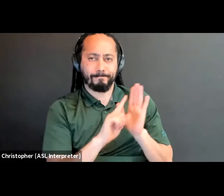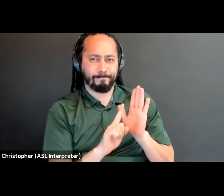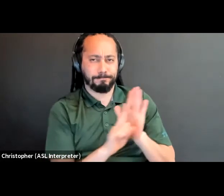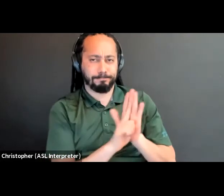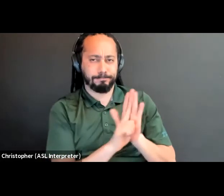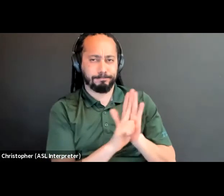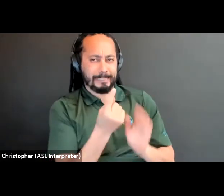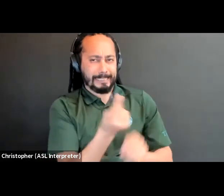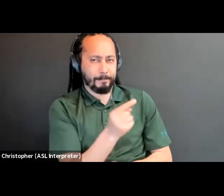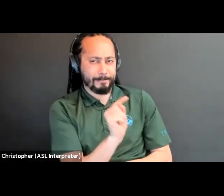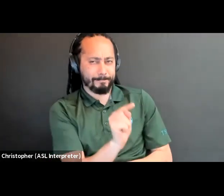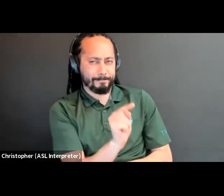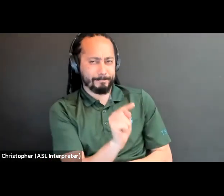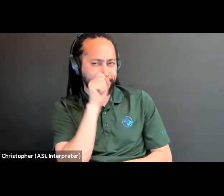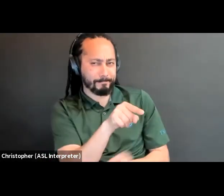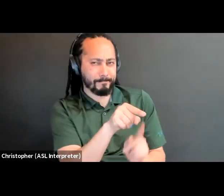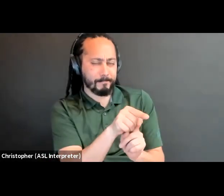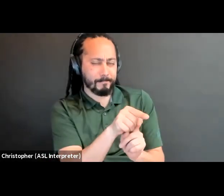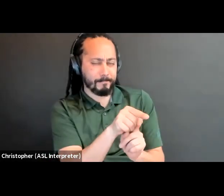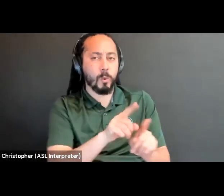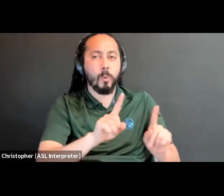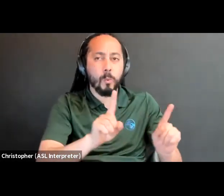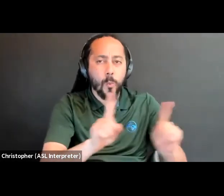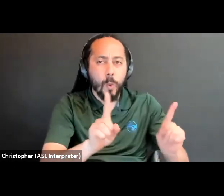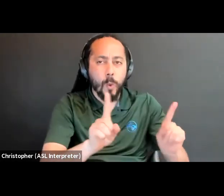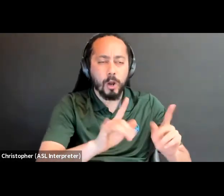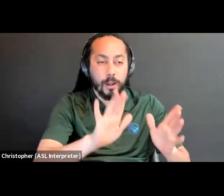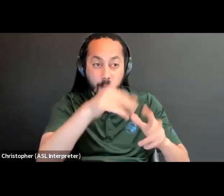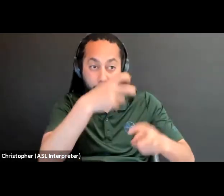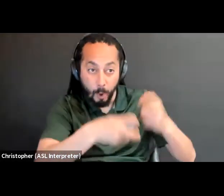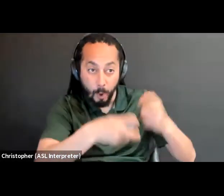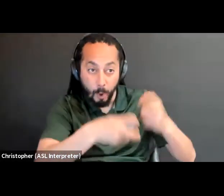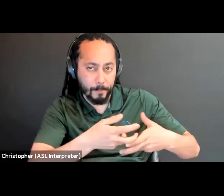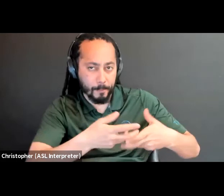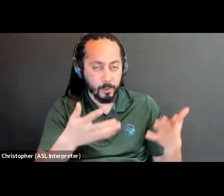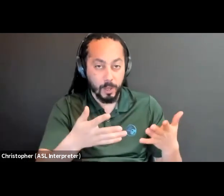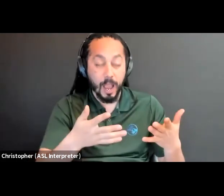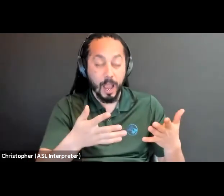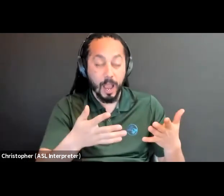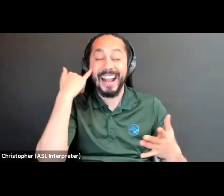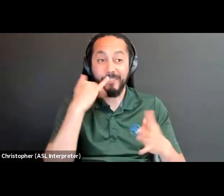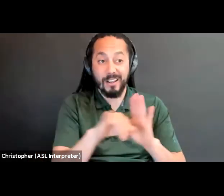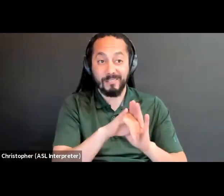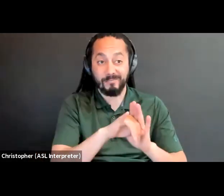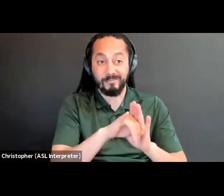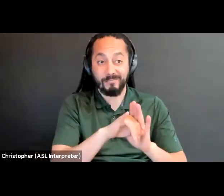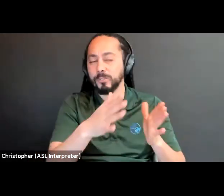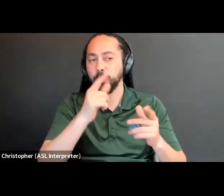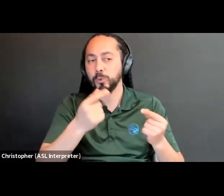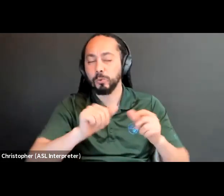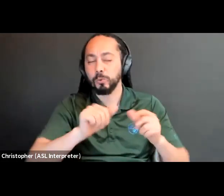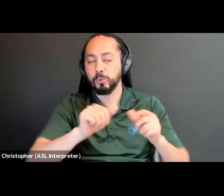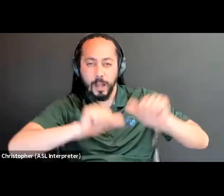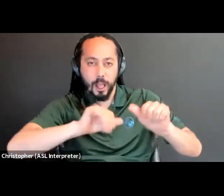doing is figuring out whether it's a problem, in which case you assess the nature and the context of the abuse to figure